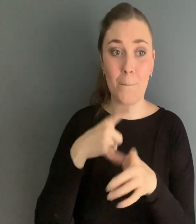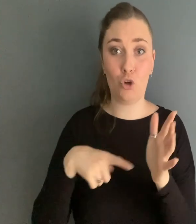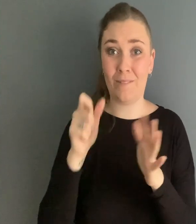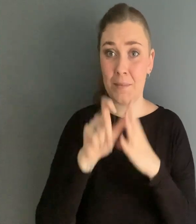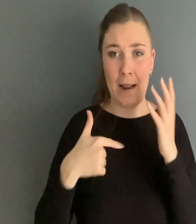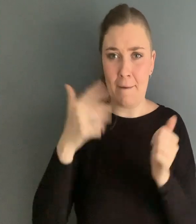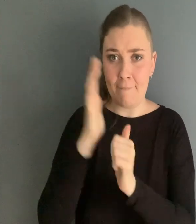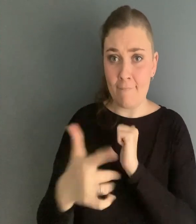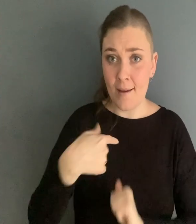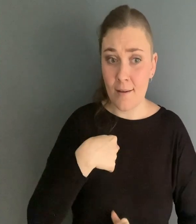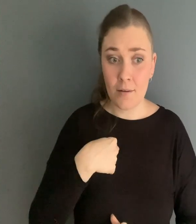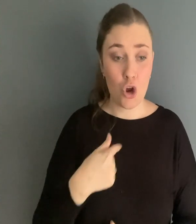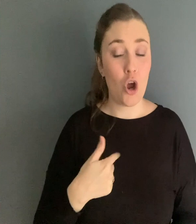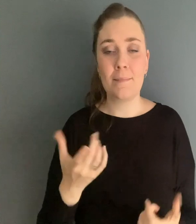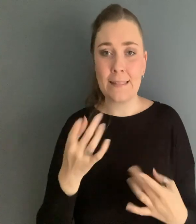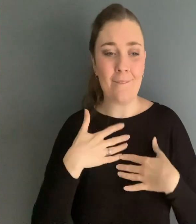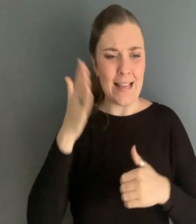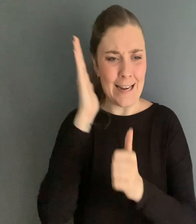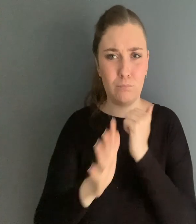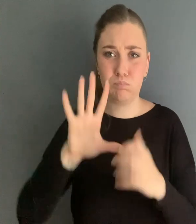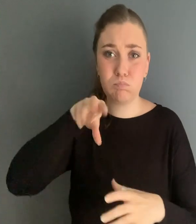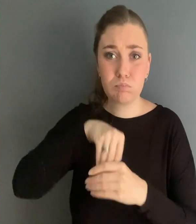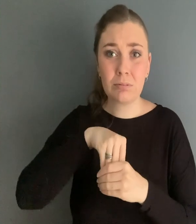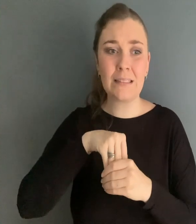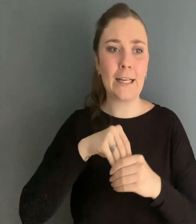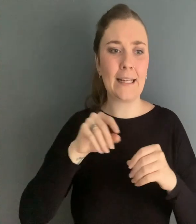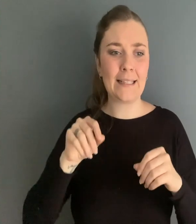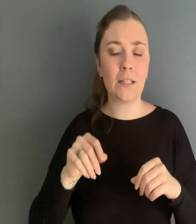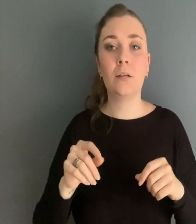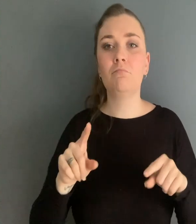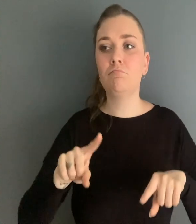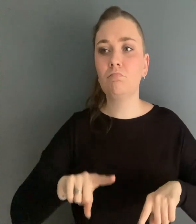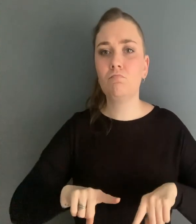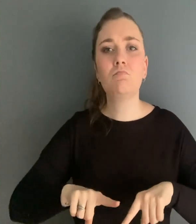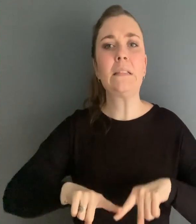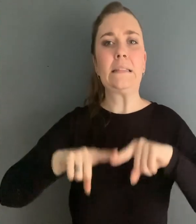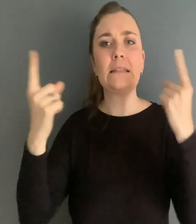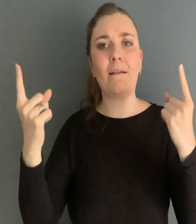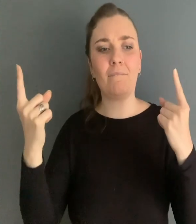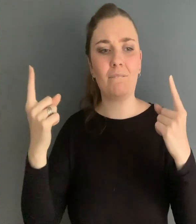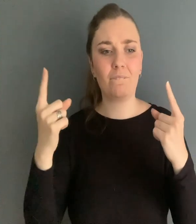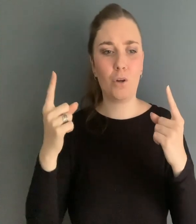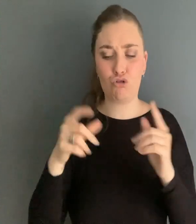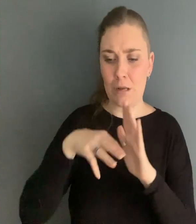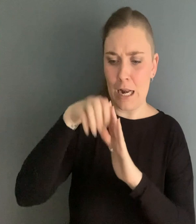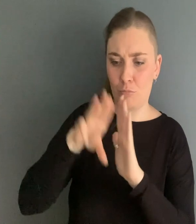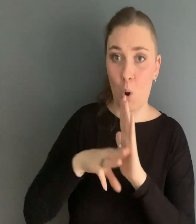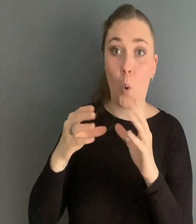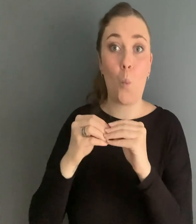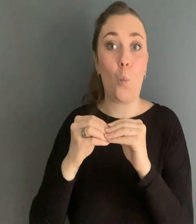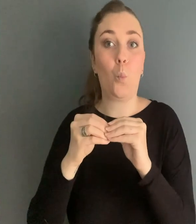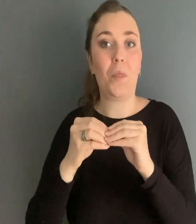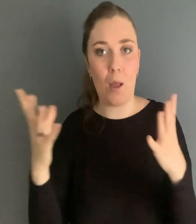disability. I have never participated in an alternate version of the curriculum